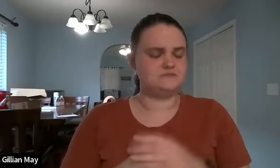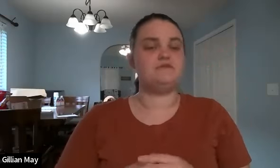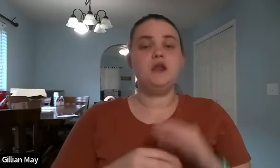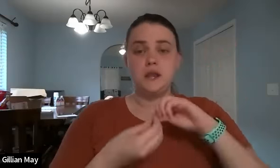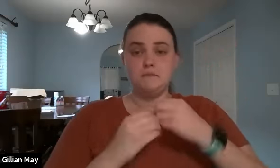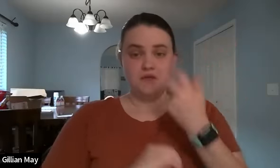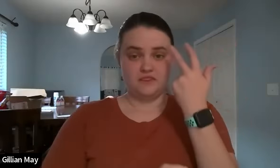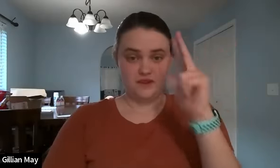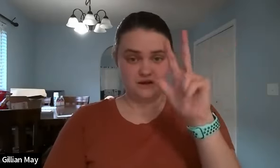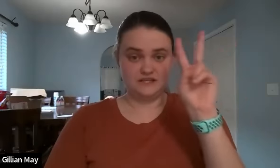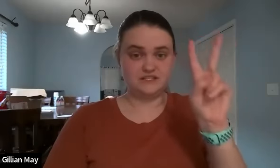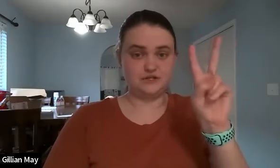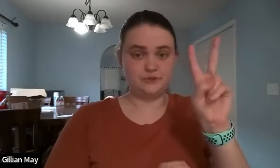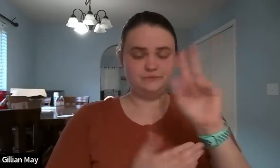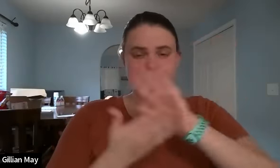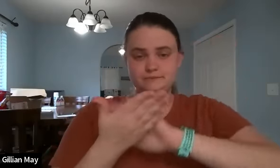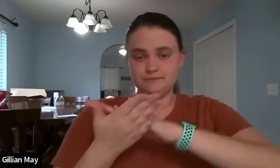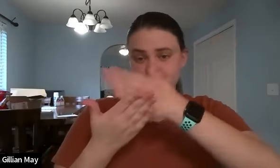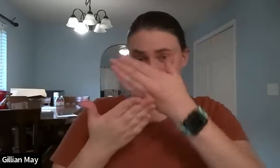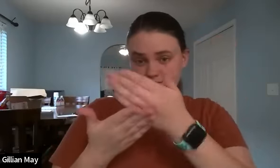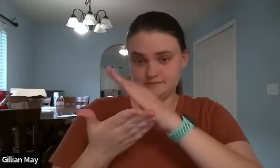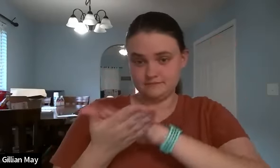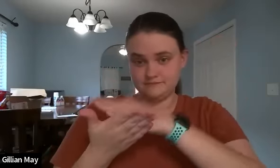myself. 32.